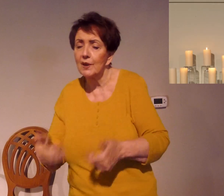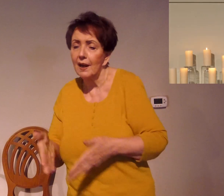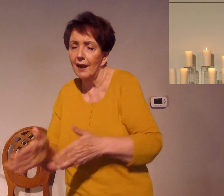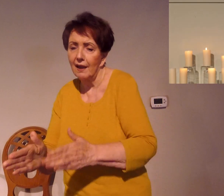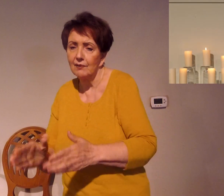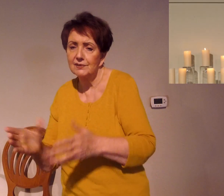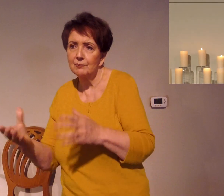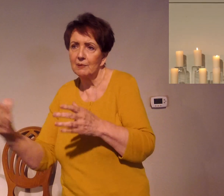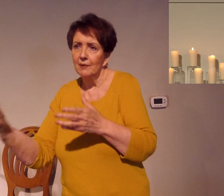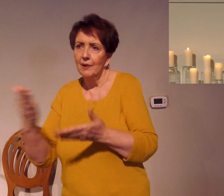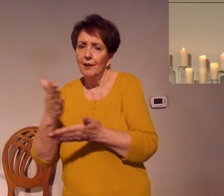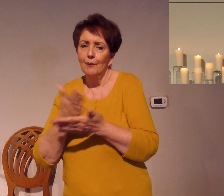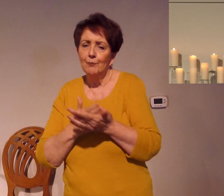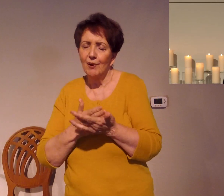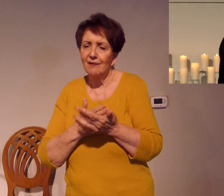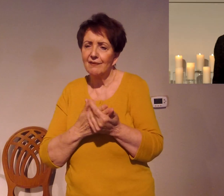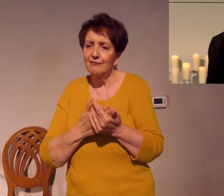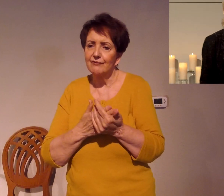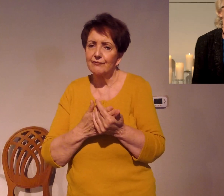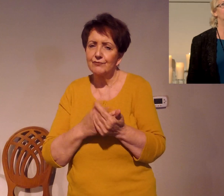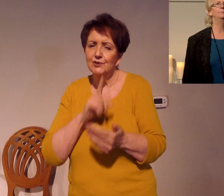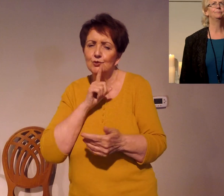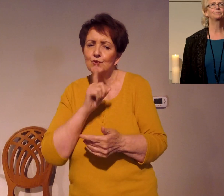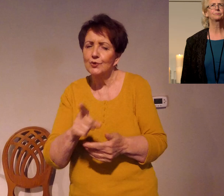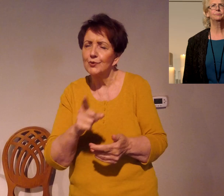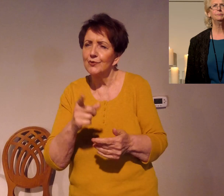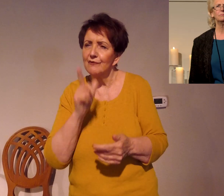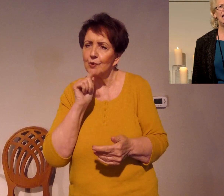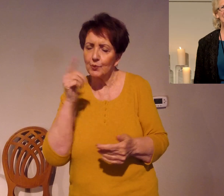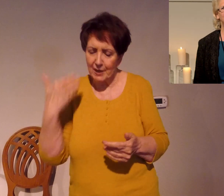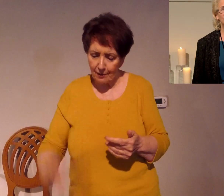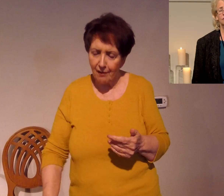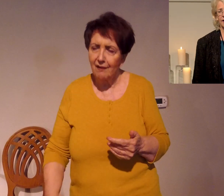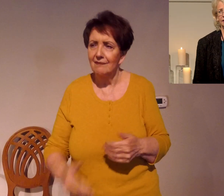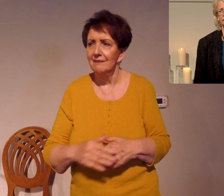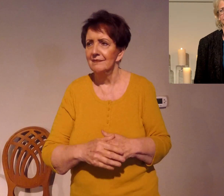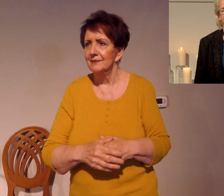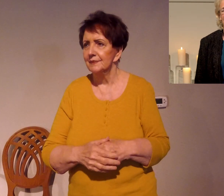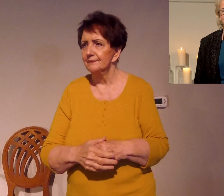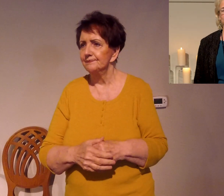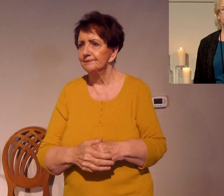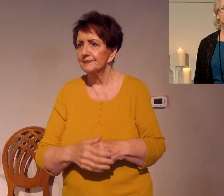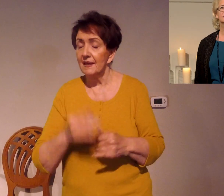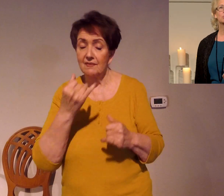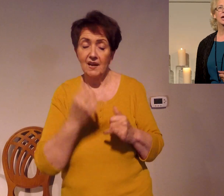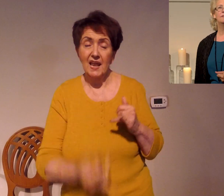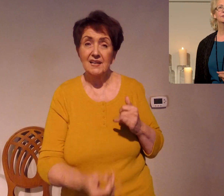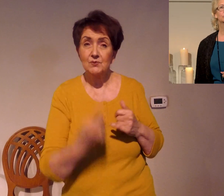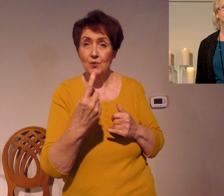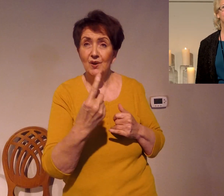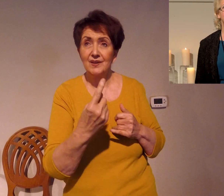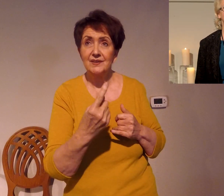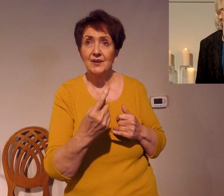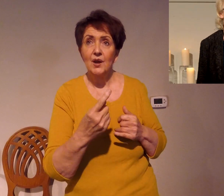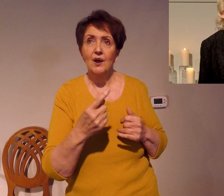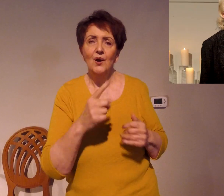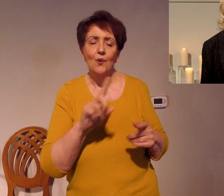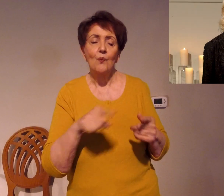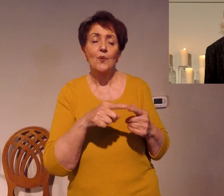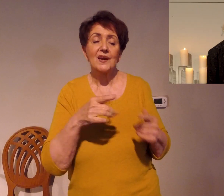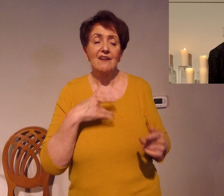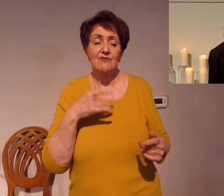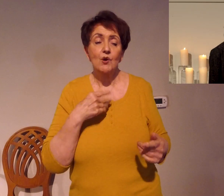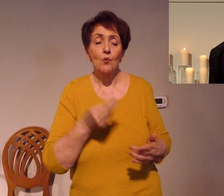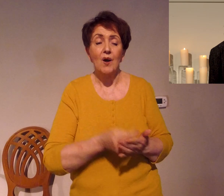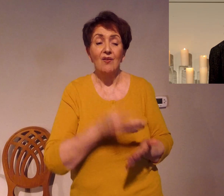be part of the truth of who we are? And finally, the last one is when I feel wealthy, then I'll be able to